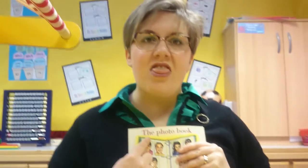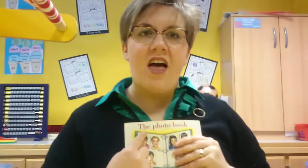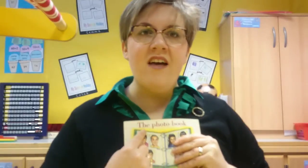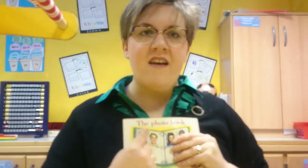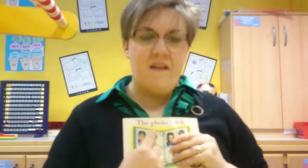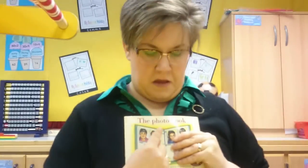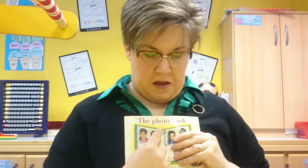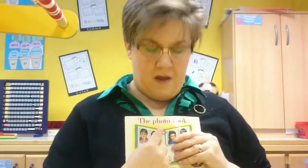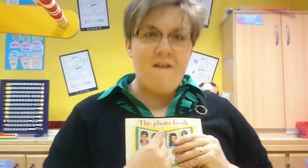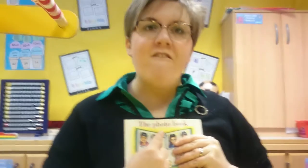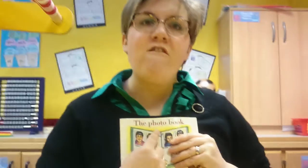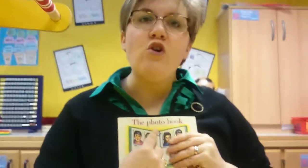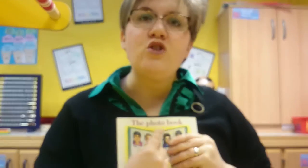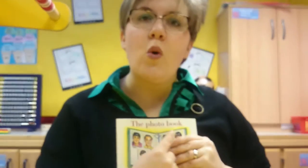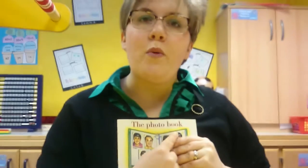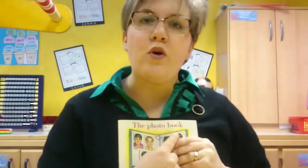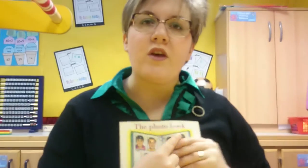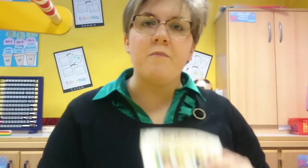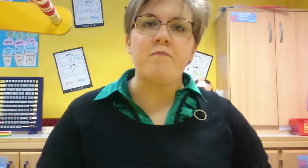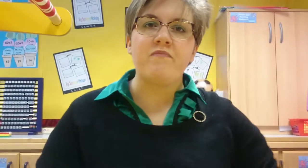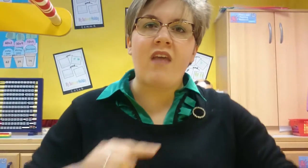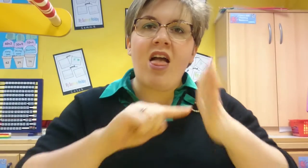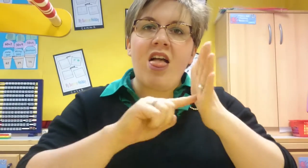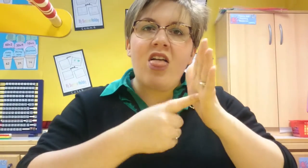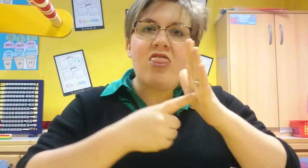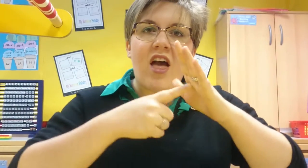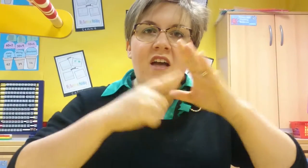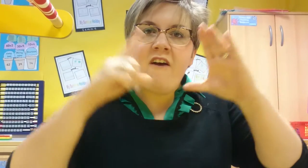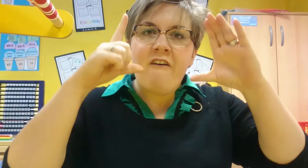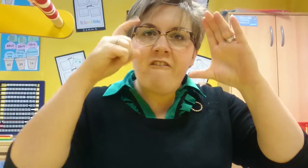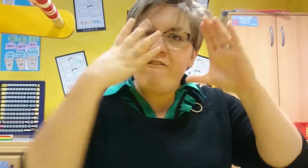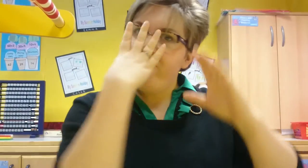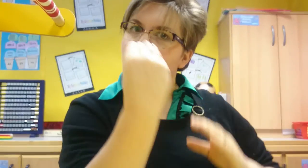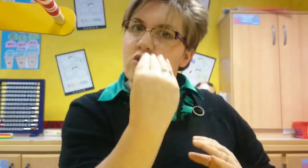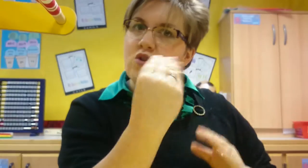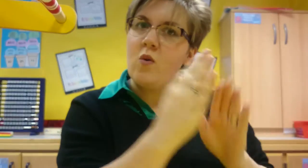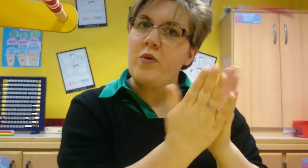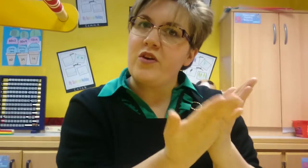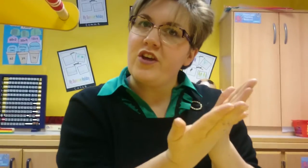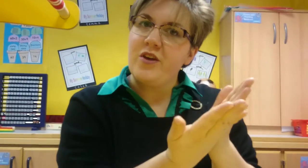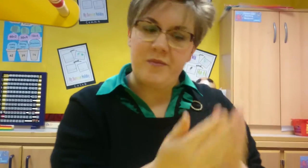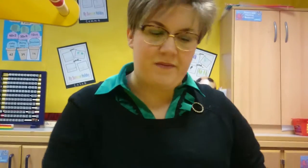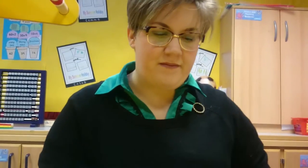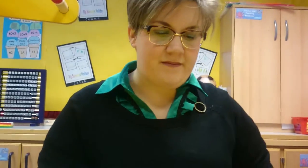the photo book. The photo book.